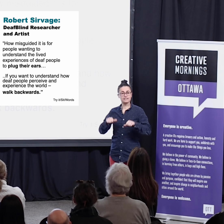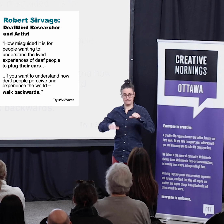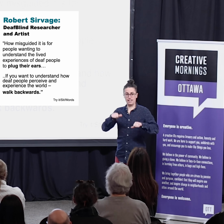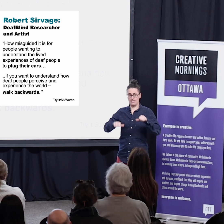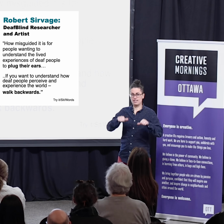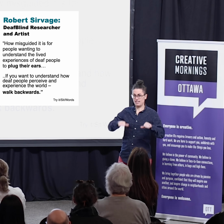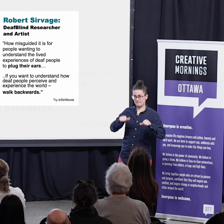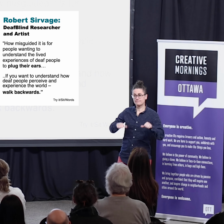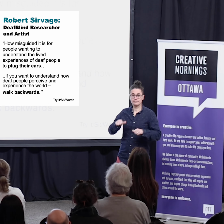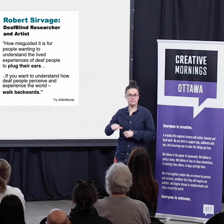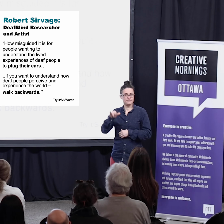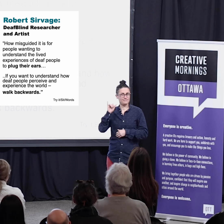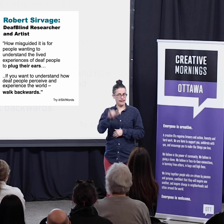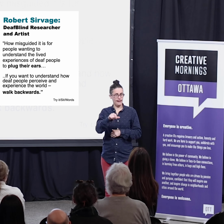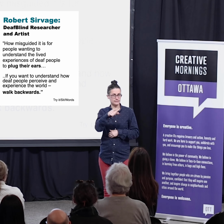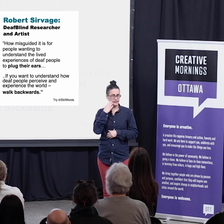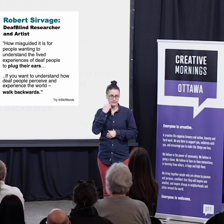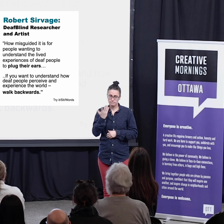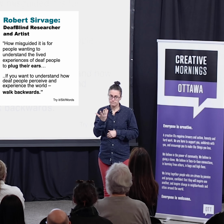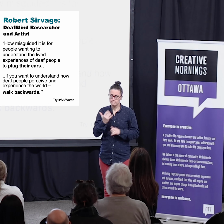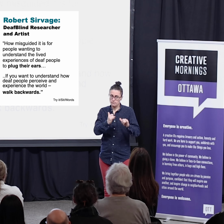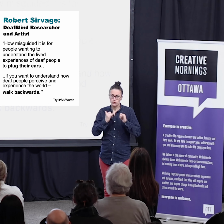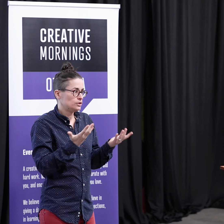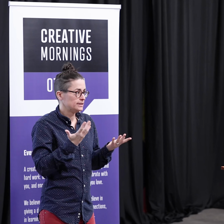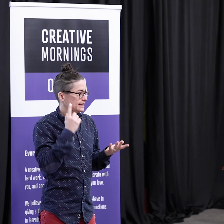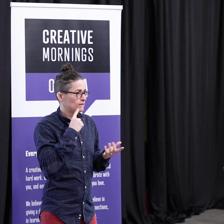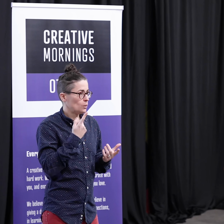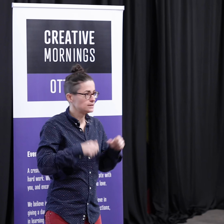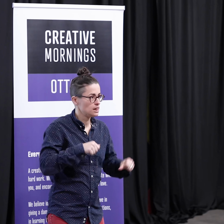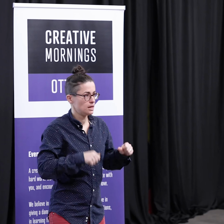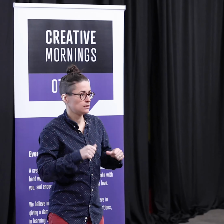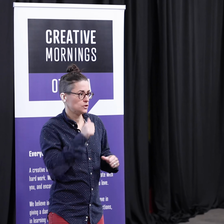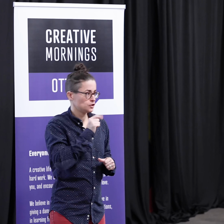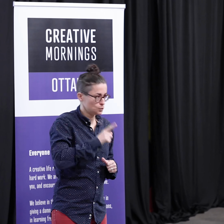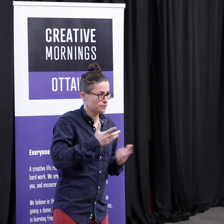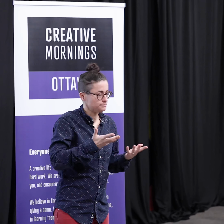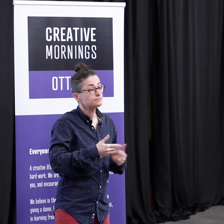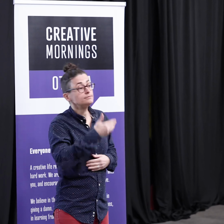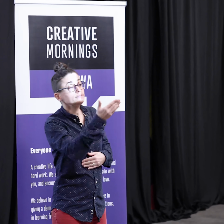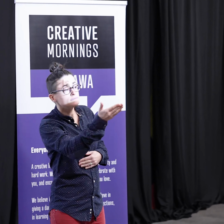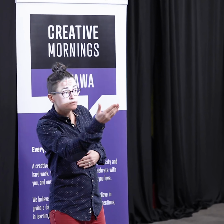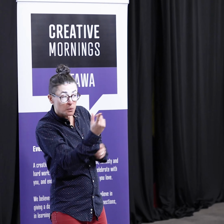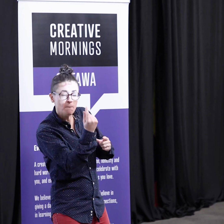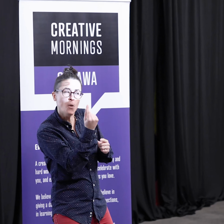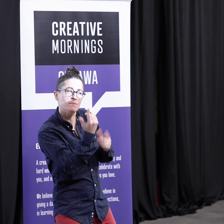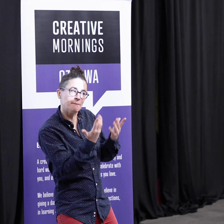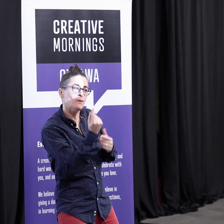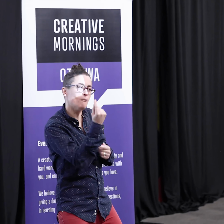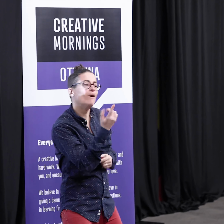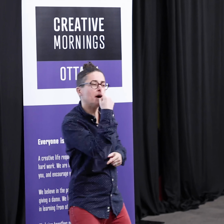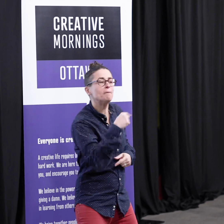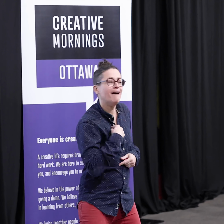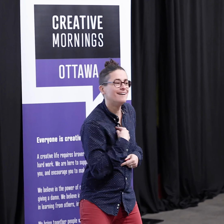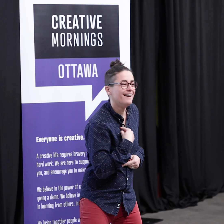Tentative. Mm-hmm. Okay. Tentative is a good word. And it's true. Yeah, and that actually represents our